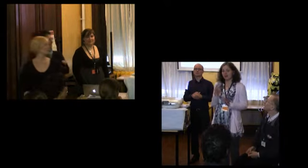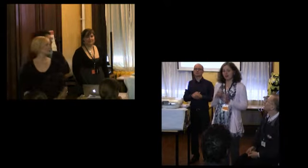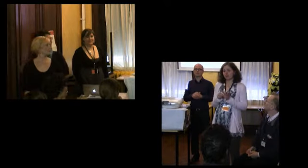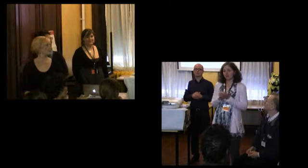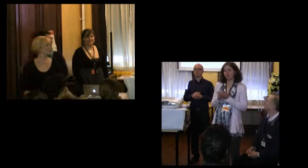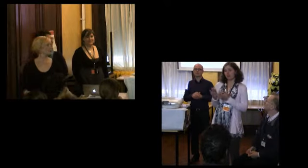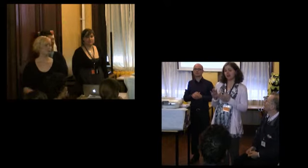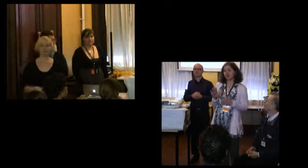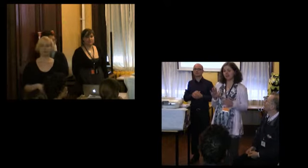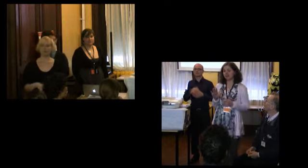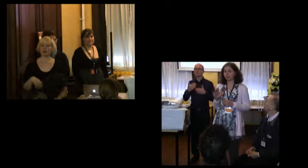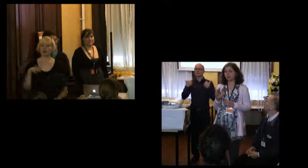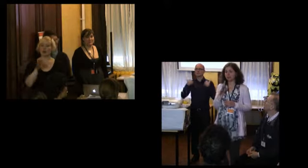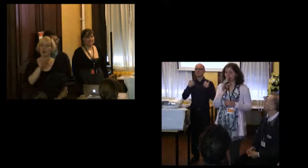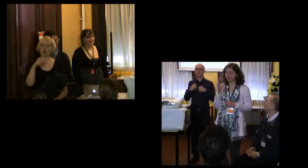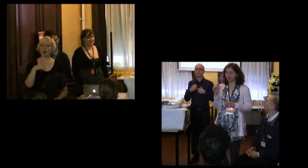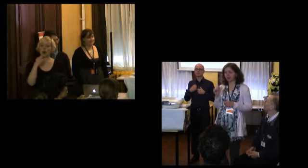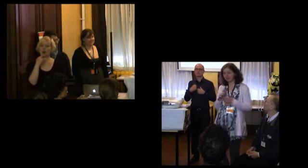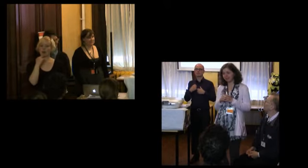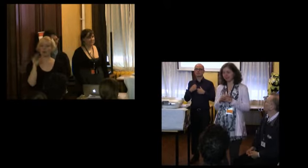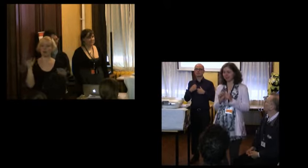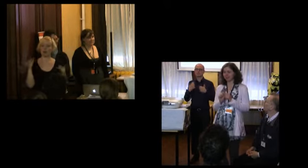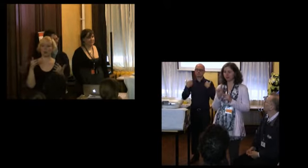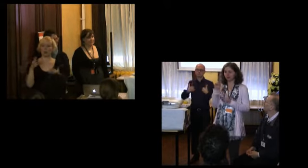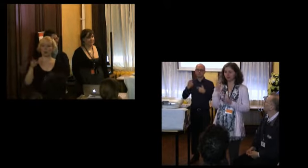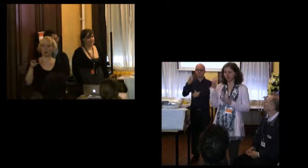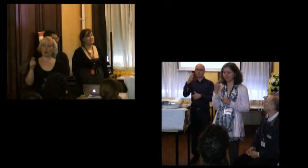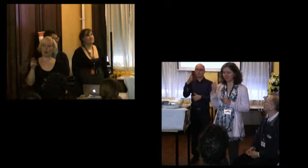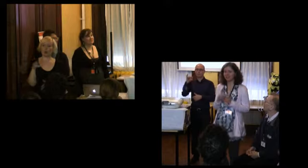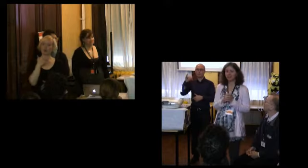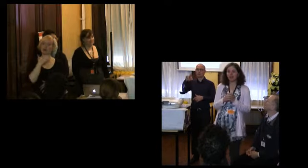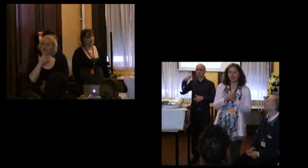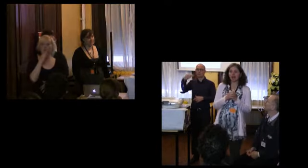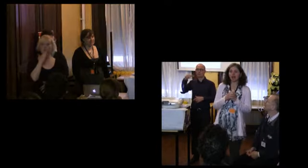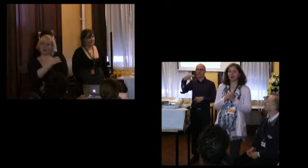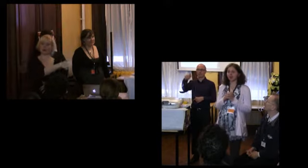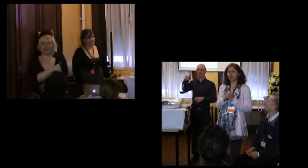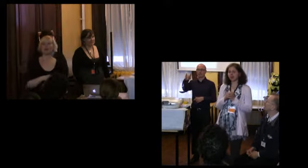Hi, I'm Ruth. I'm from Birmingham, which is London.